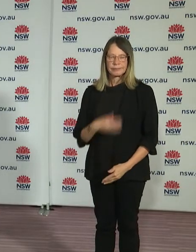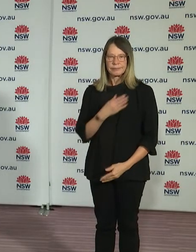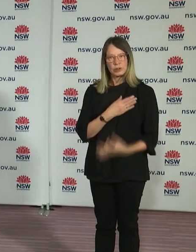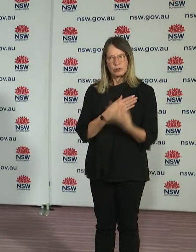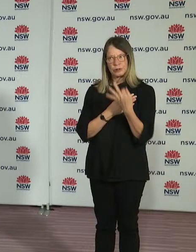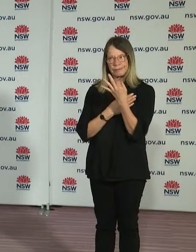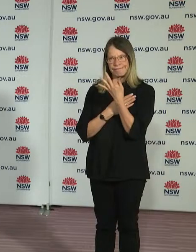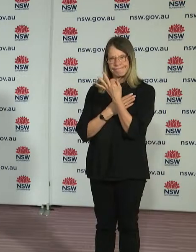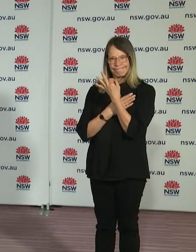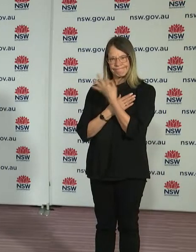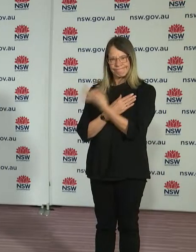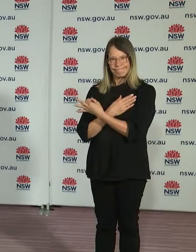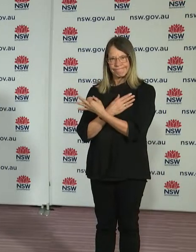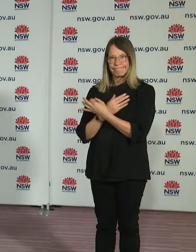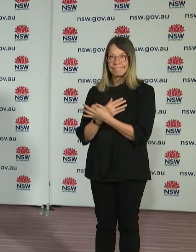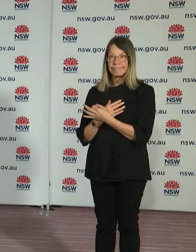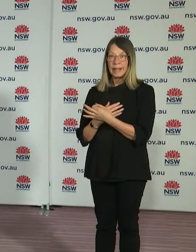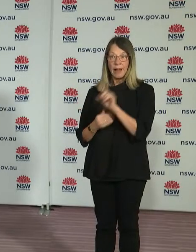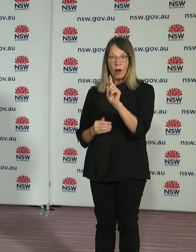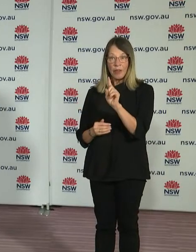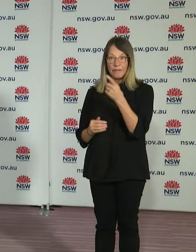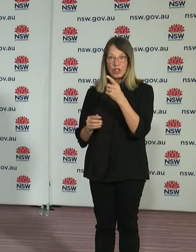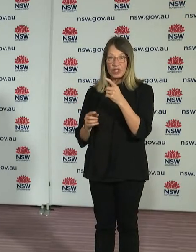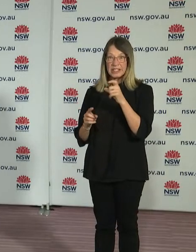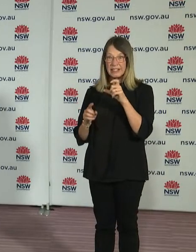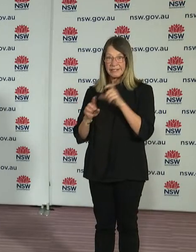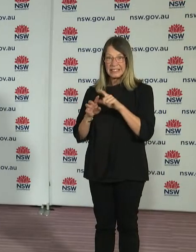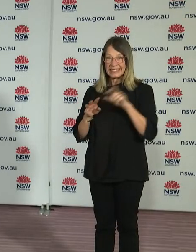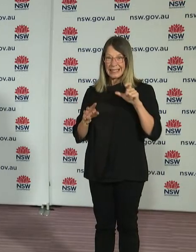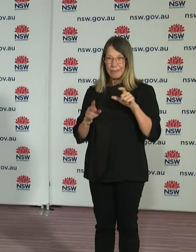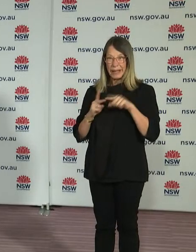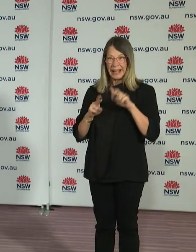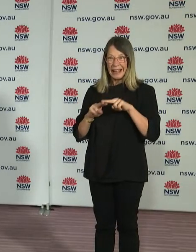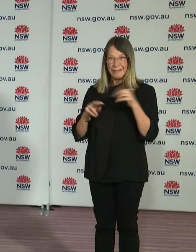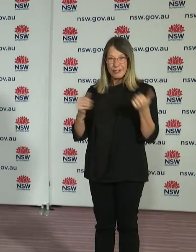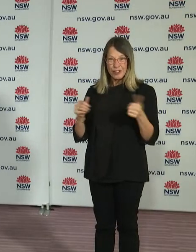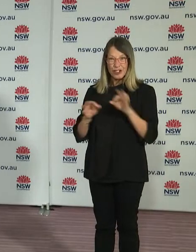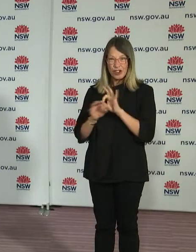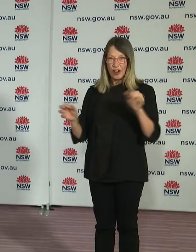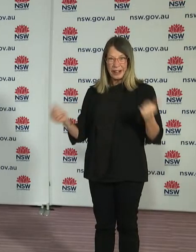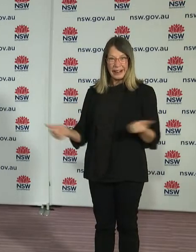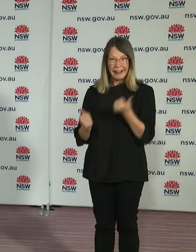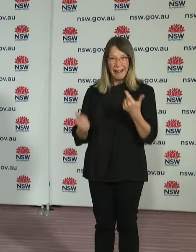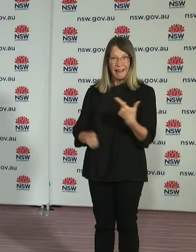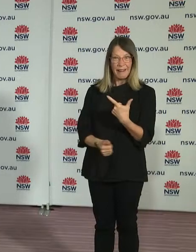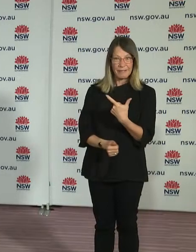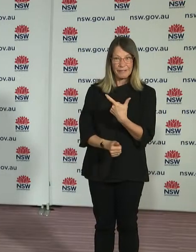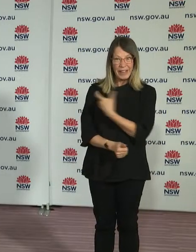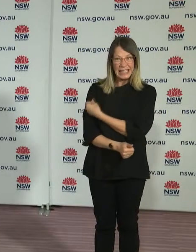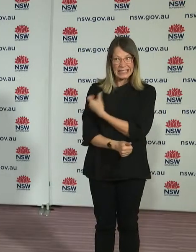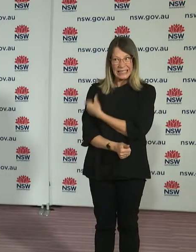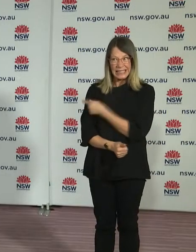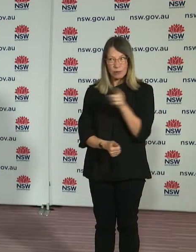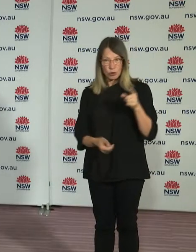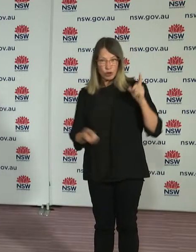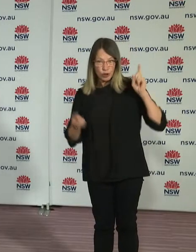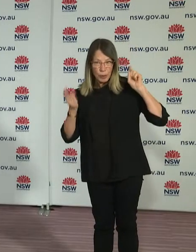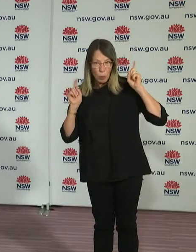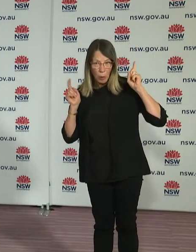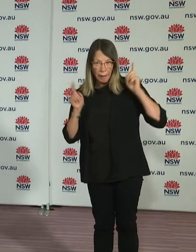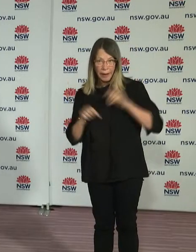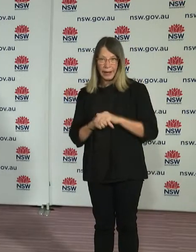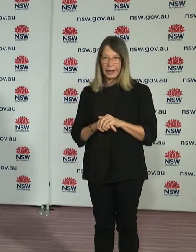not comfortable opening up to everyone at? And if there are areas, say like Byron Bay, which is still lagging well behind that state average, would you